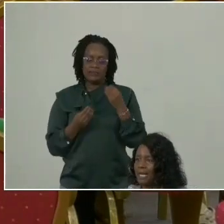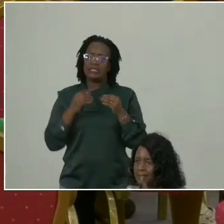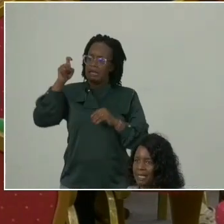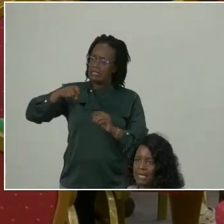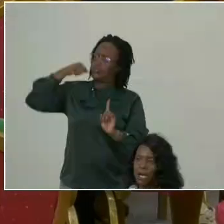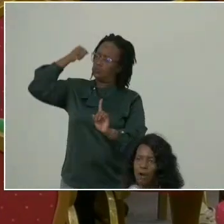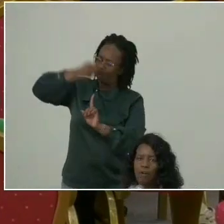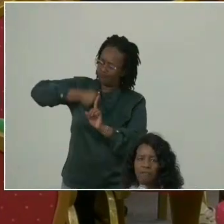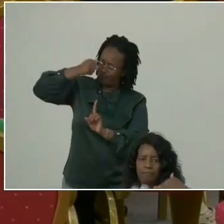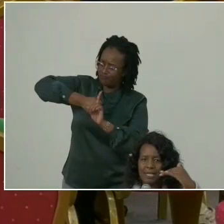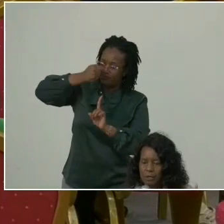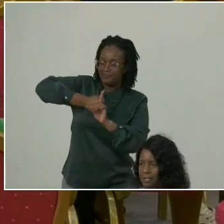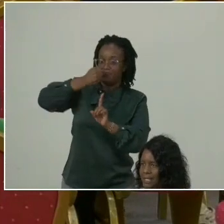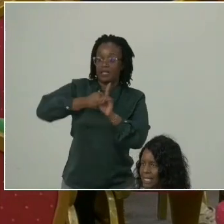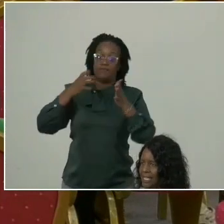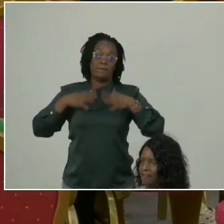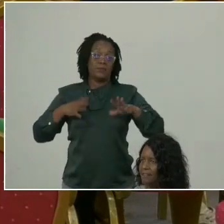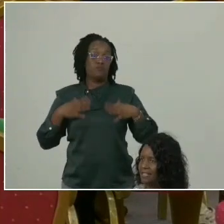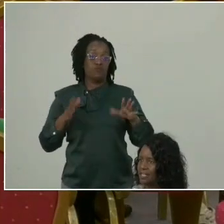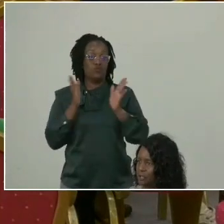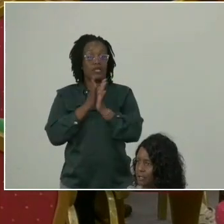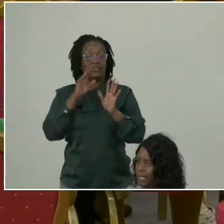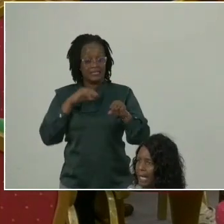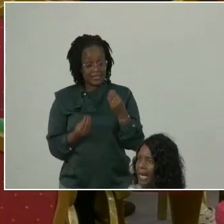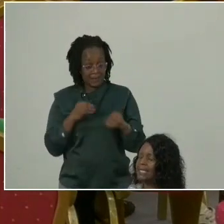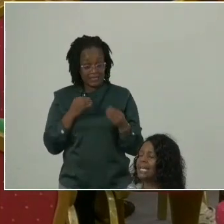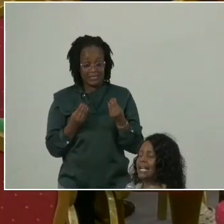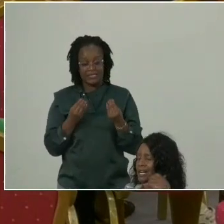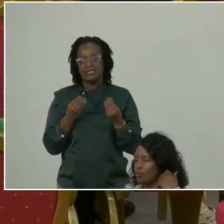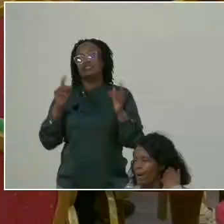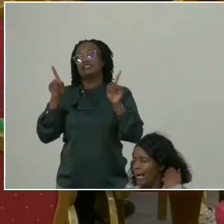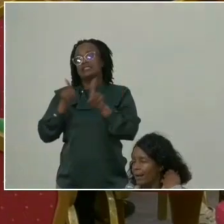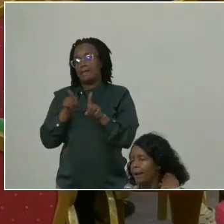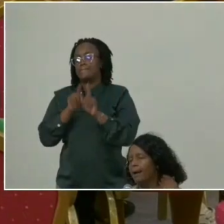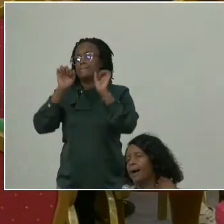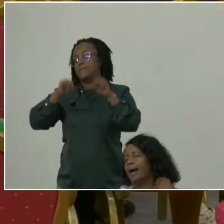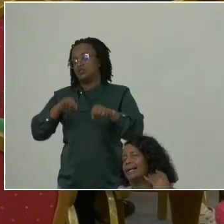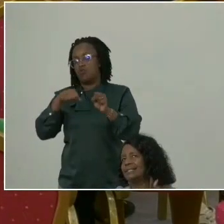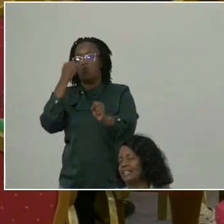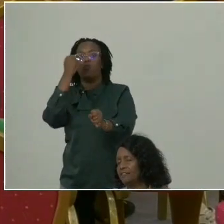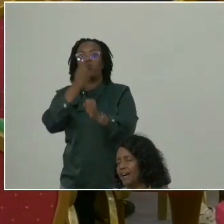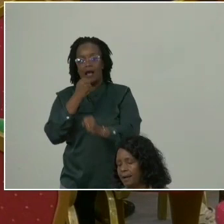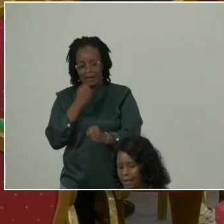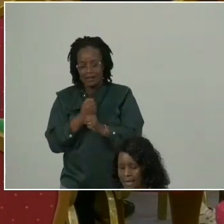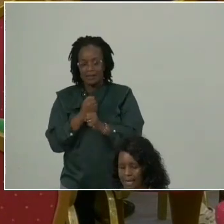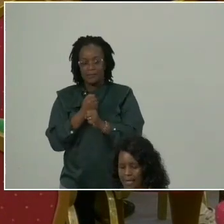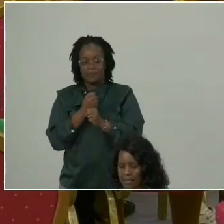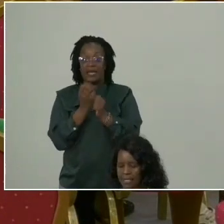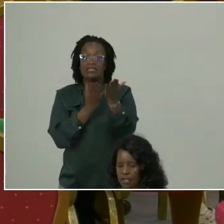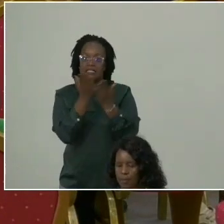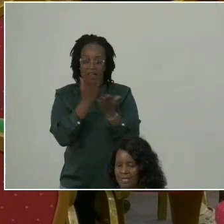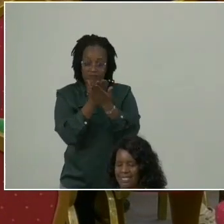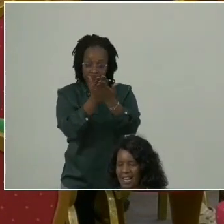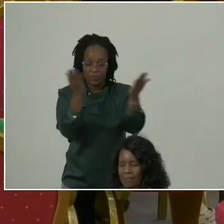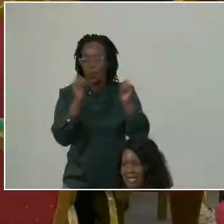for placement of persons that have credentials and they can work and deliver in